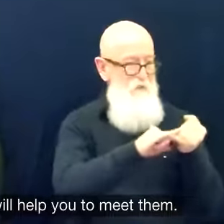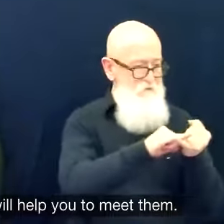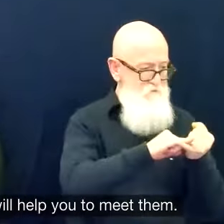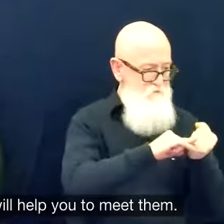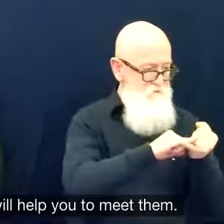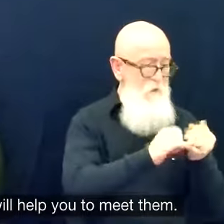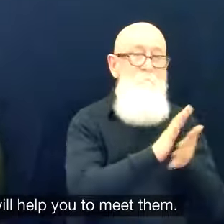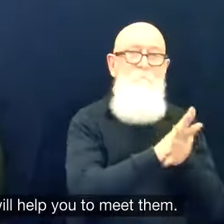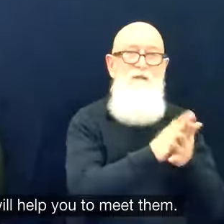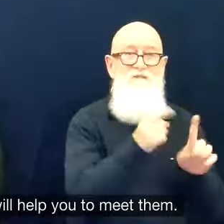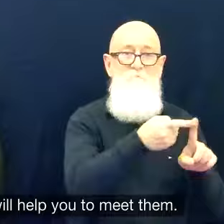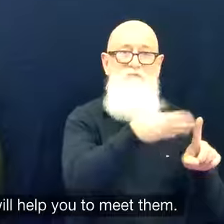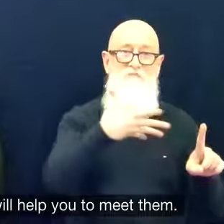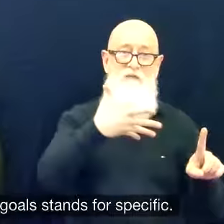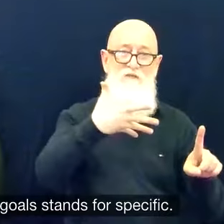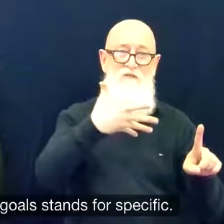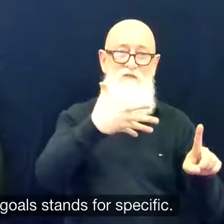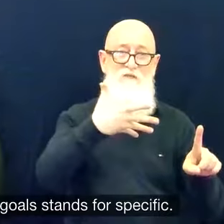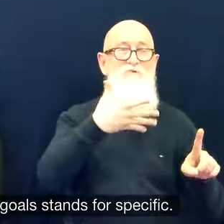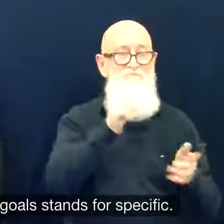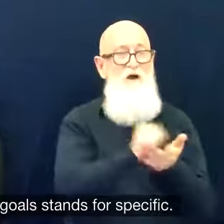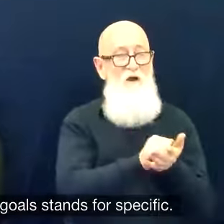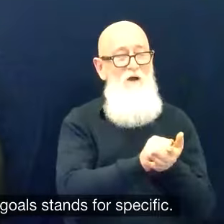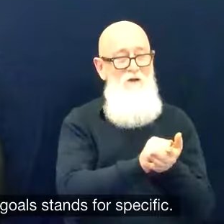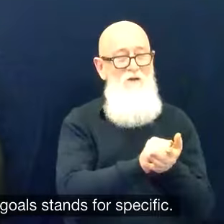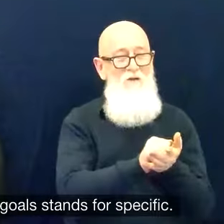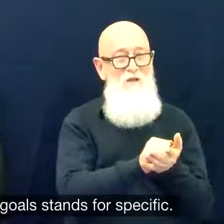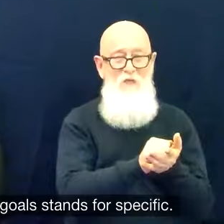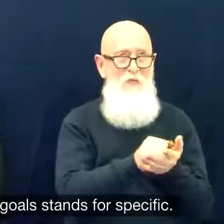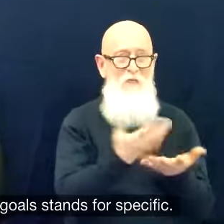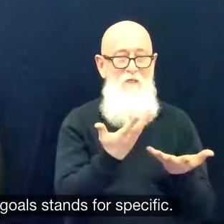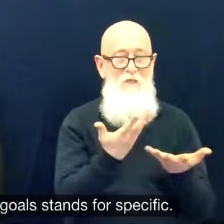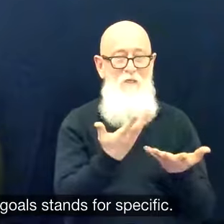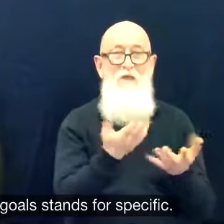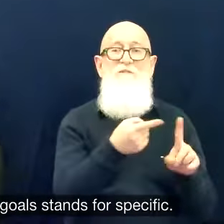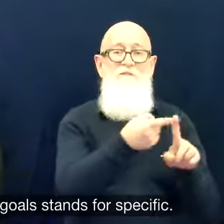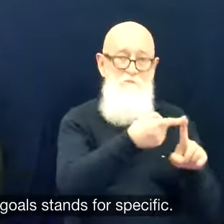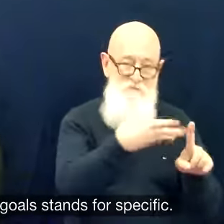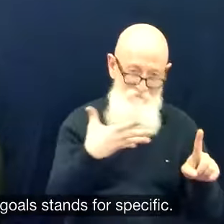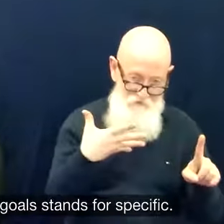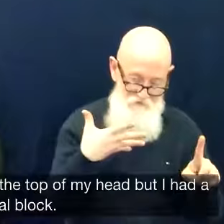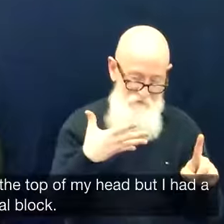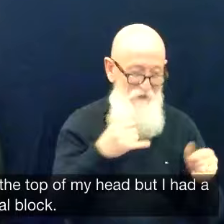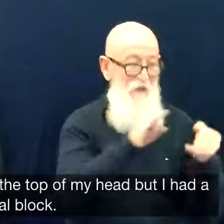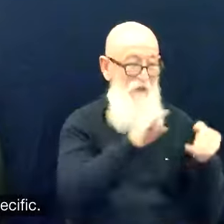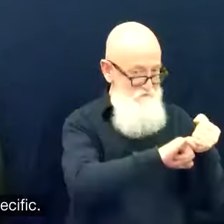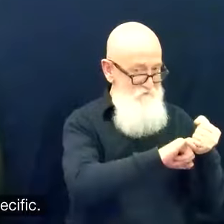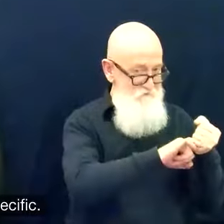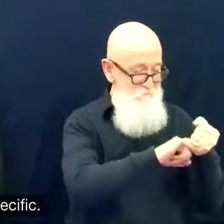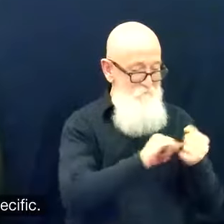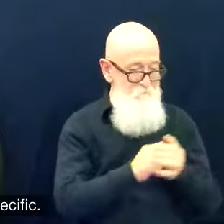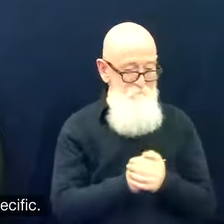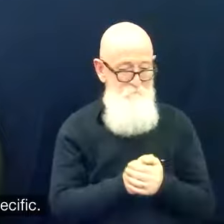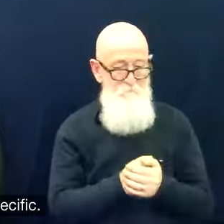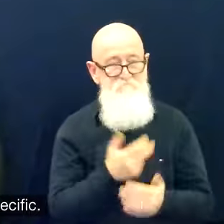specific. I know them pretty well off the top of my head, but I had a mental block. Specific. So if